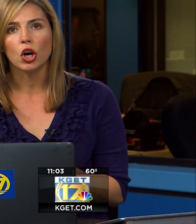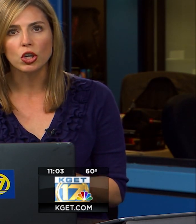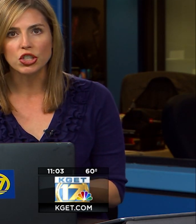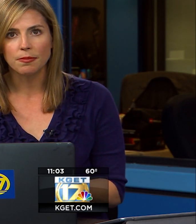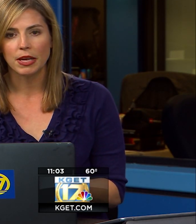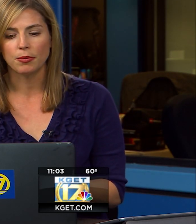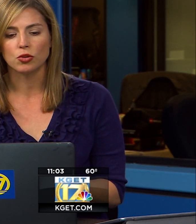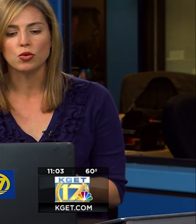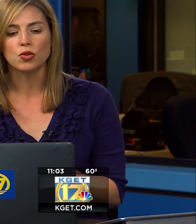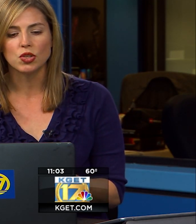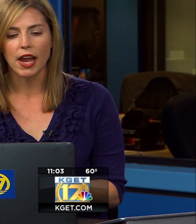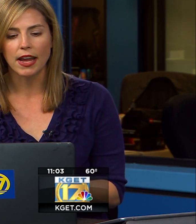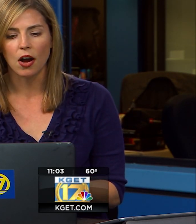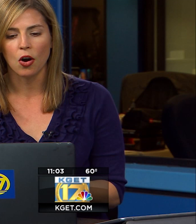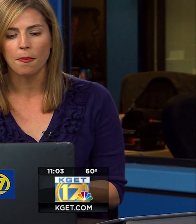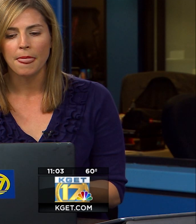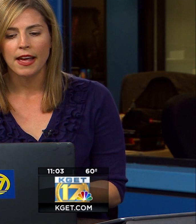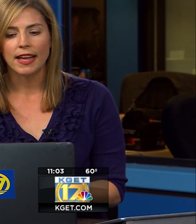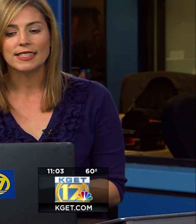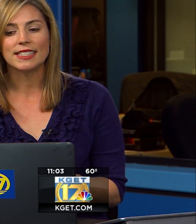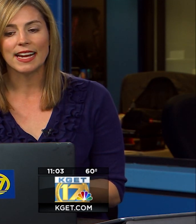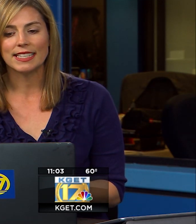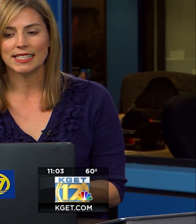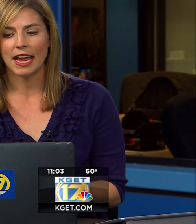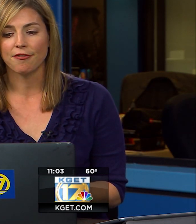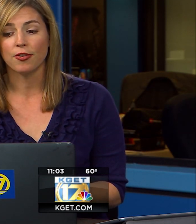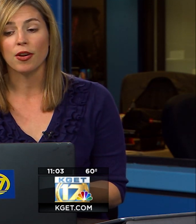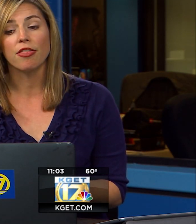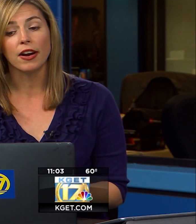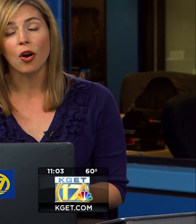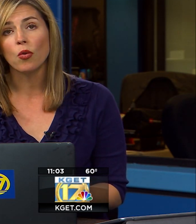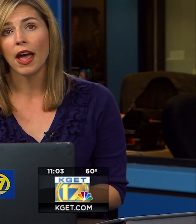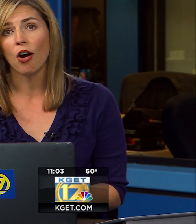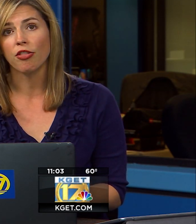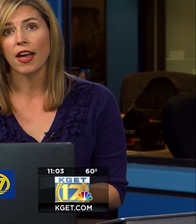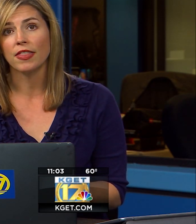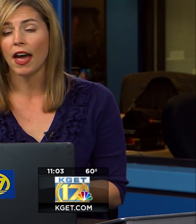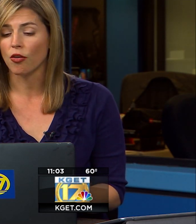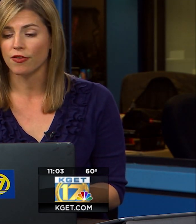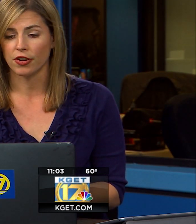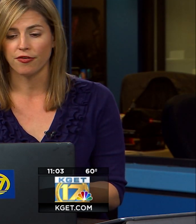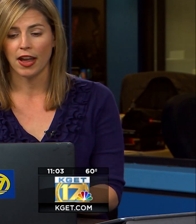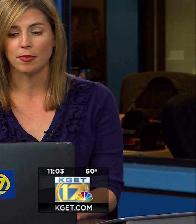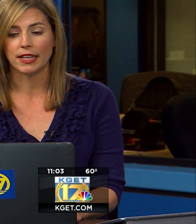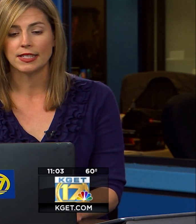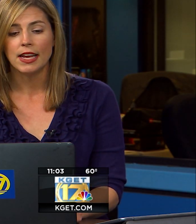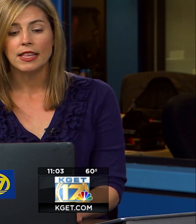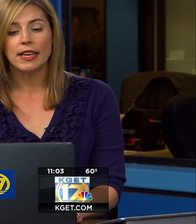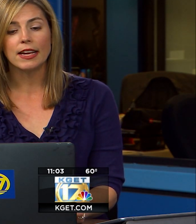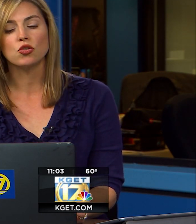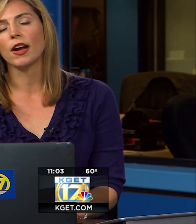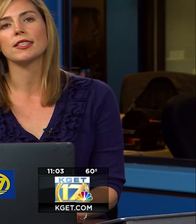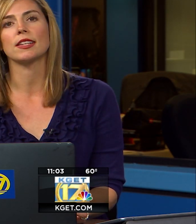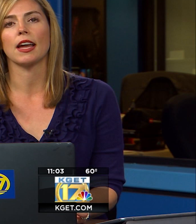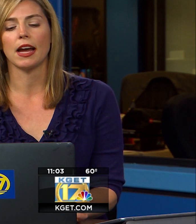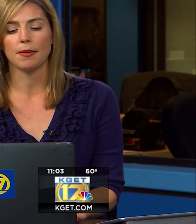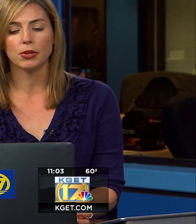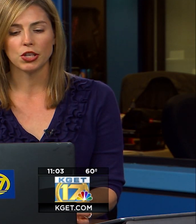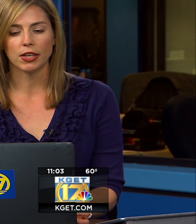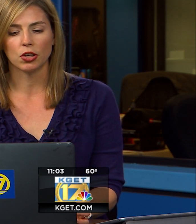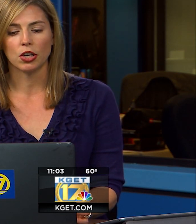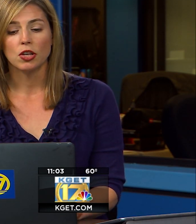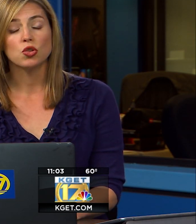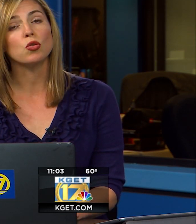now, urging people to stay home and stay safe for their own health and the health of their families. They addressed,